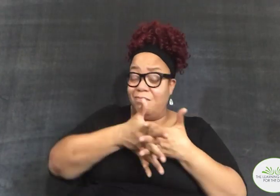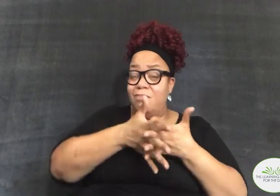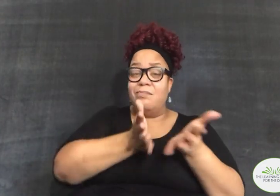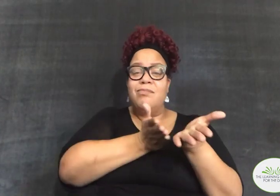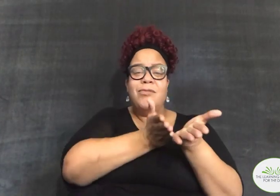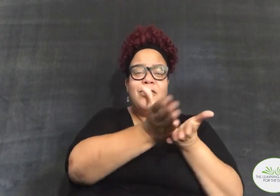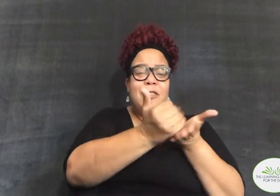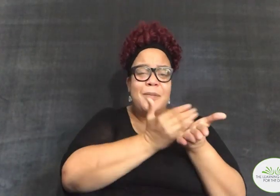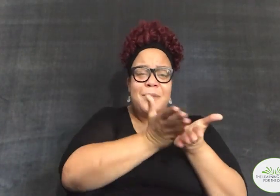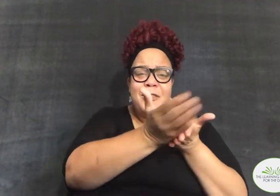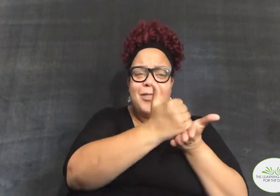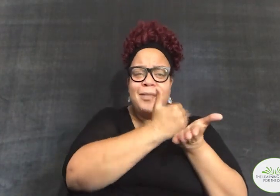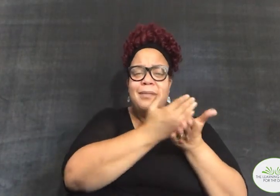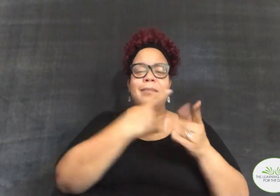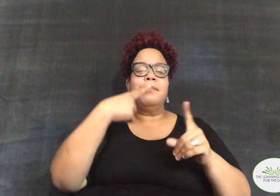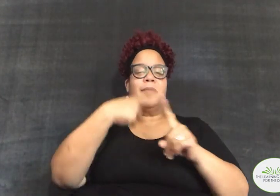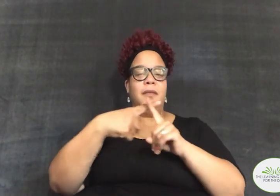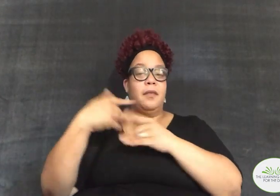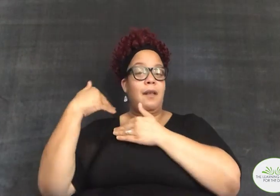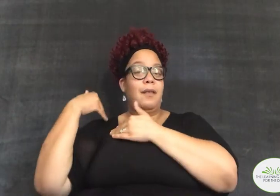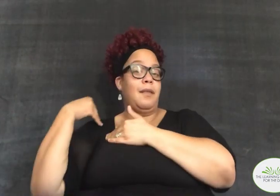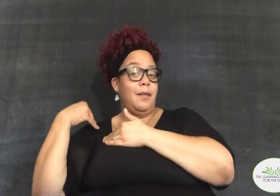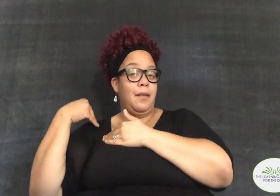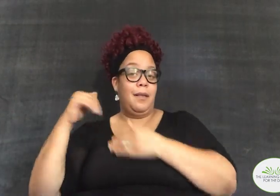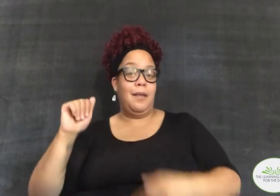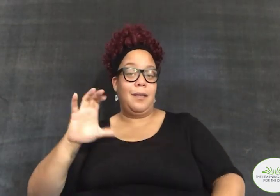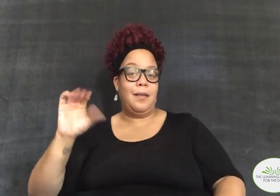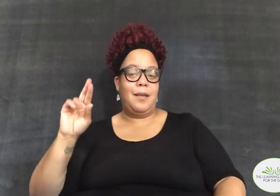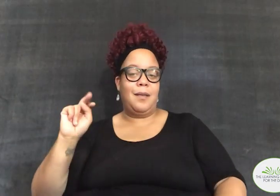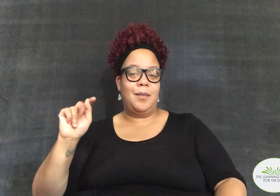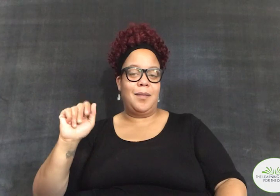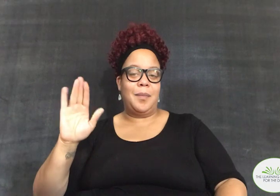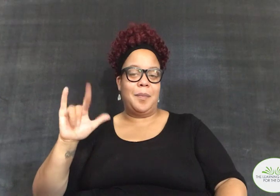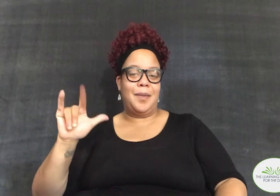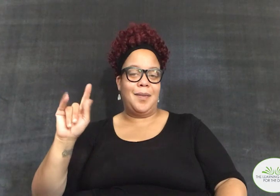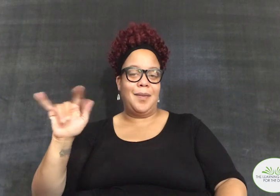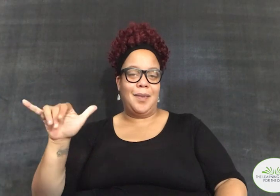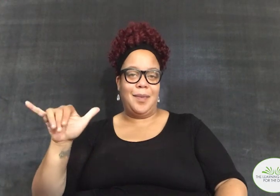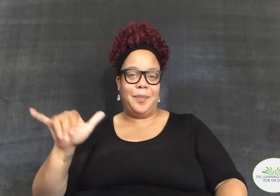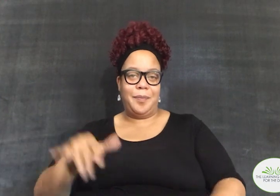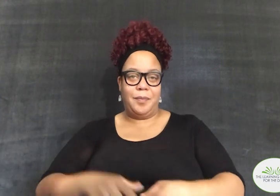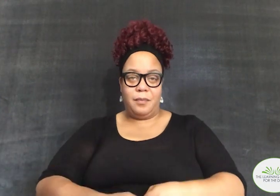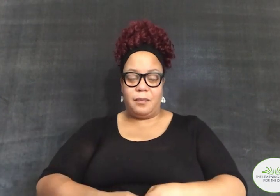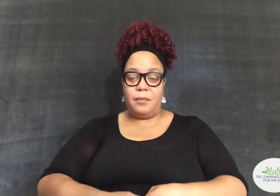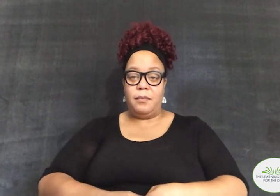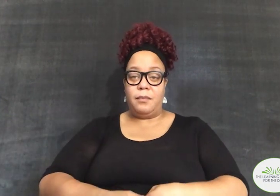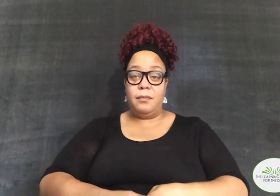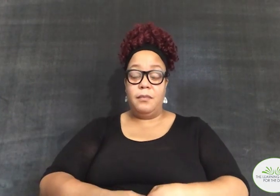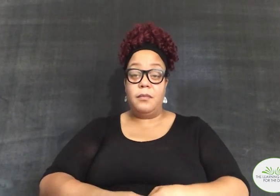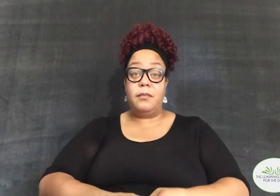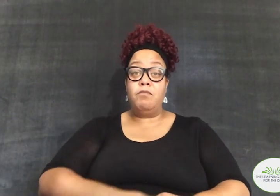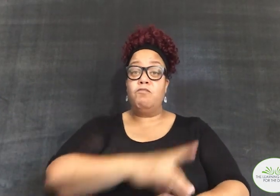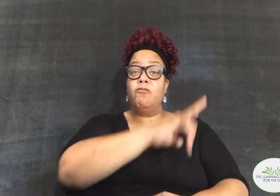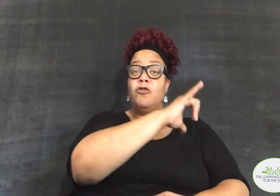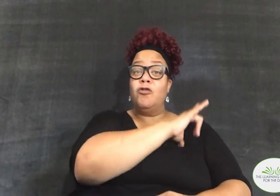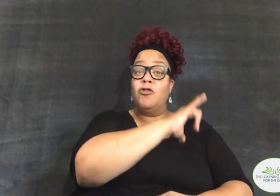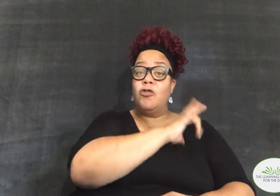We will do this in 3 ways. A. All leaders will receive training in the